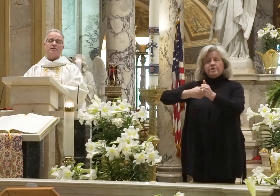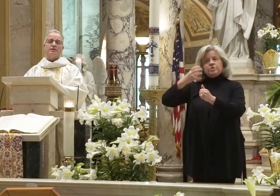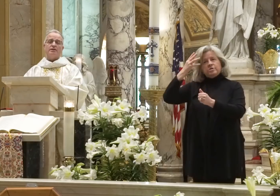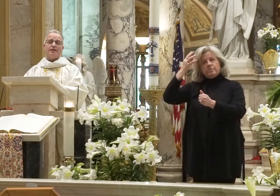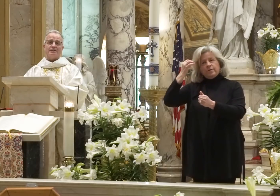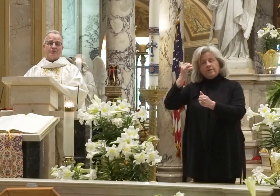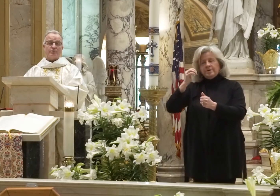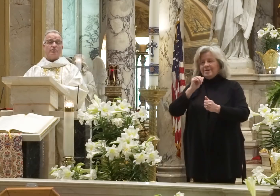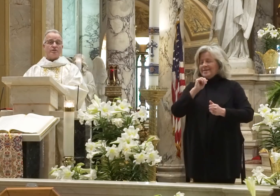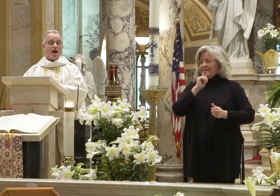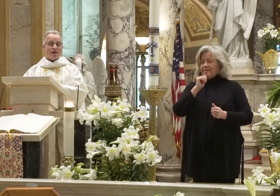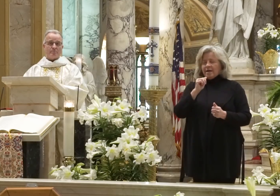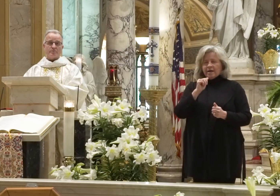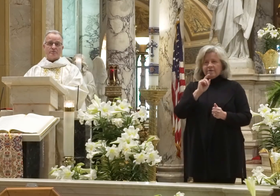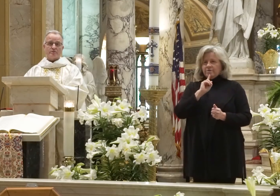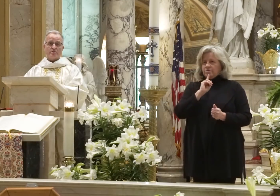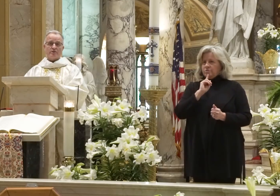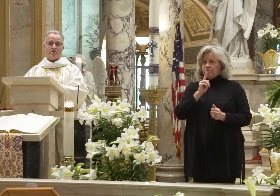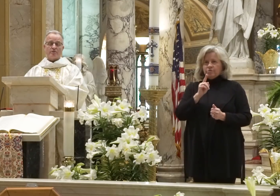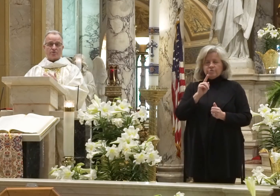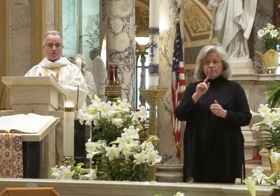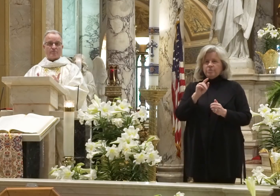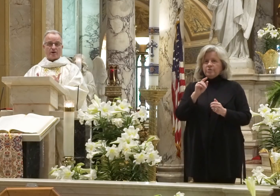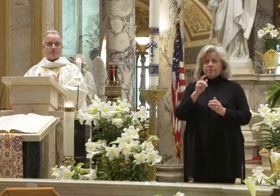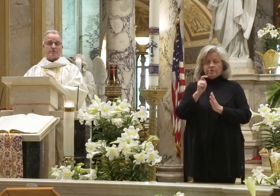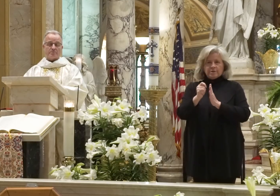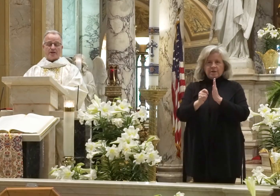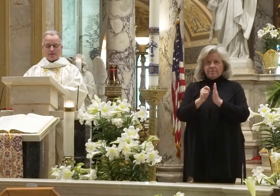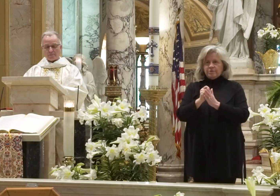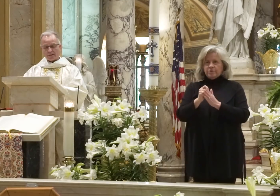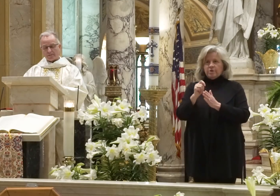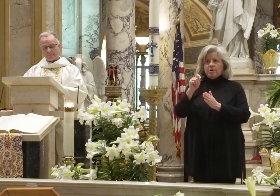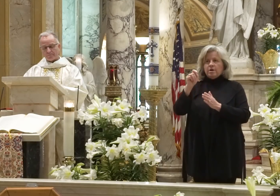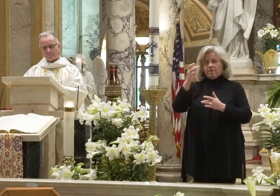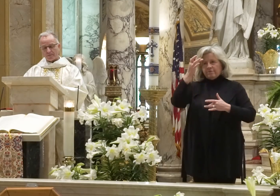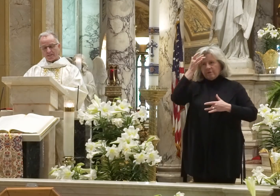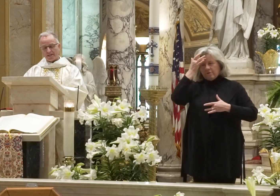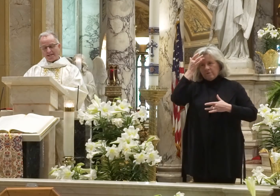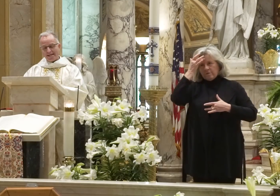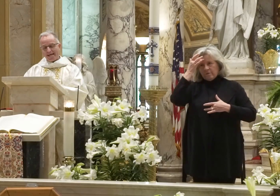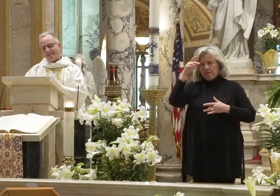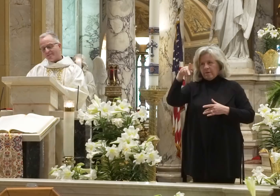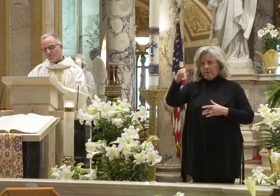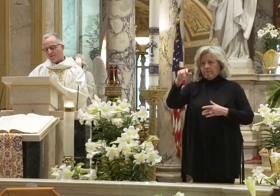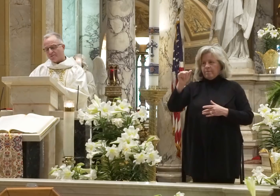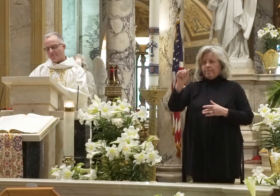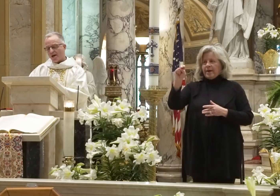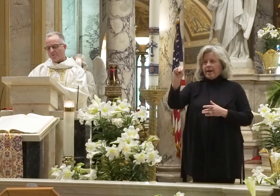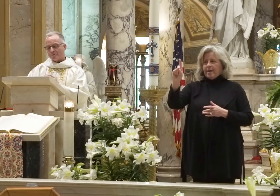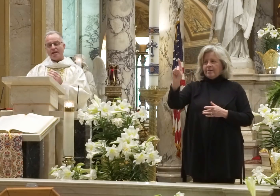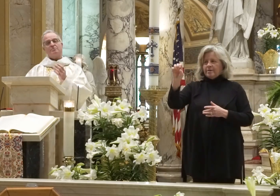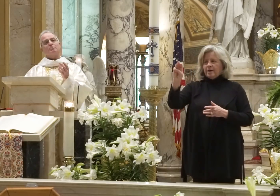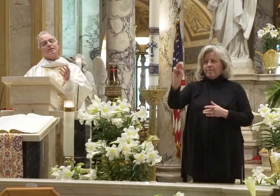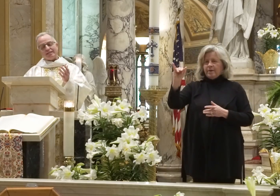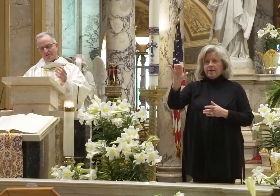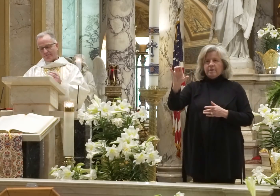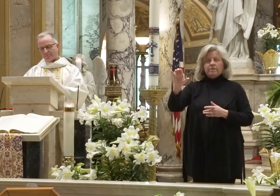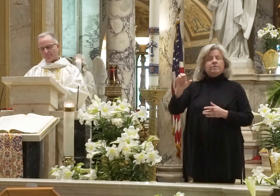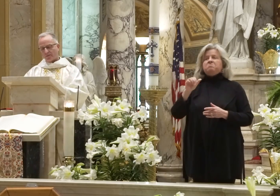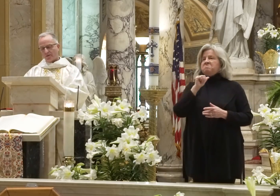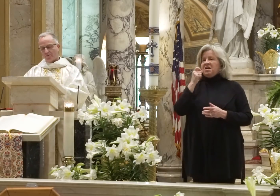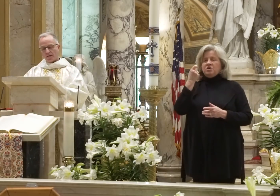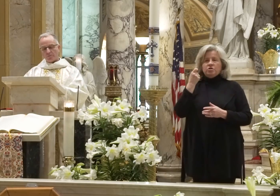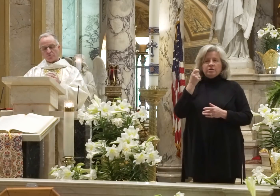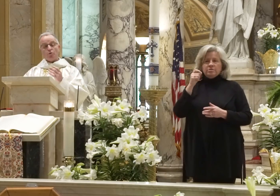uncertain and difficult times of the coronavirus pandemic. And it isn't just that Thomas came to